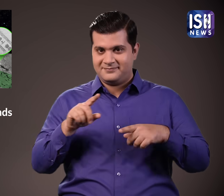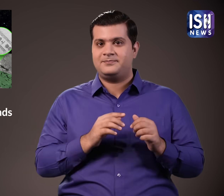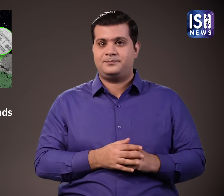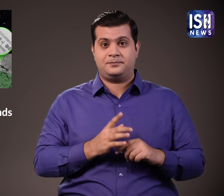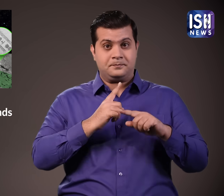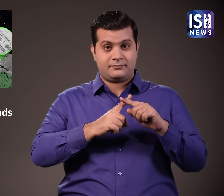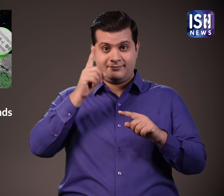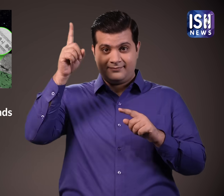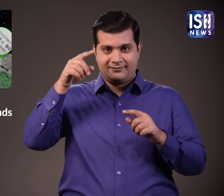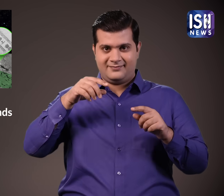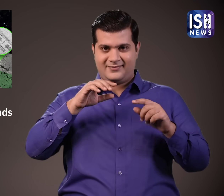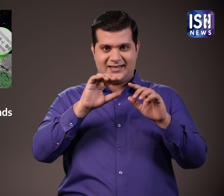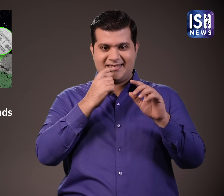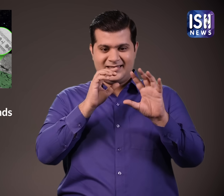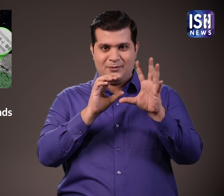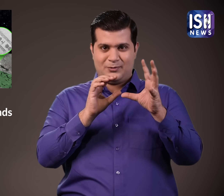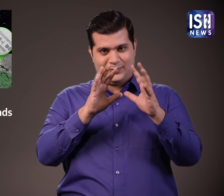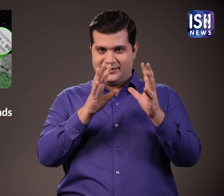Once the lander soft landed on the moon,